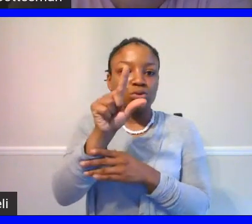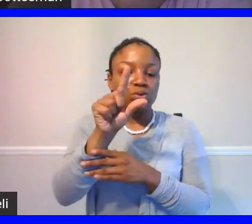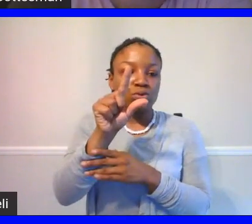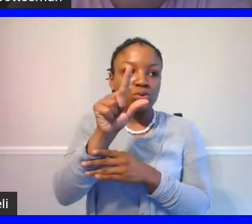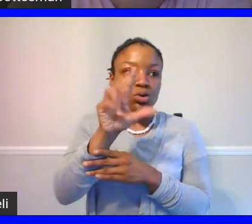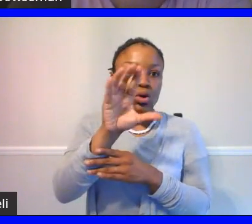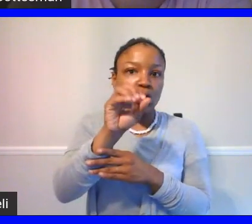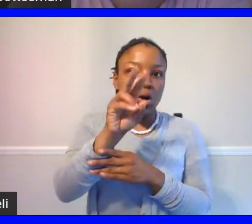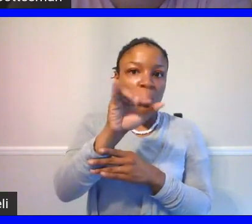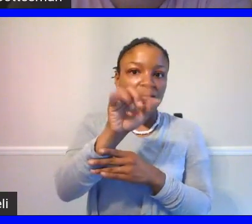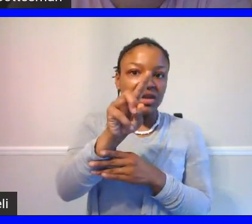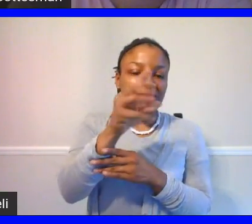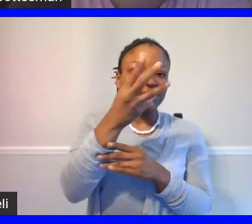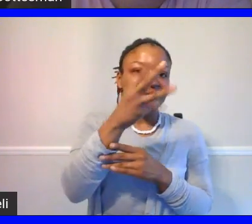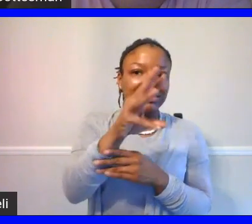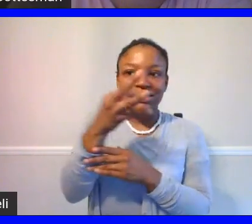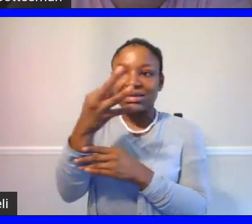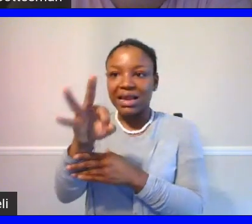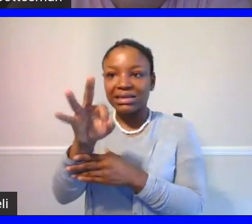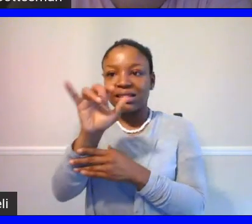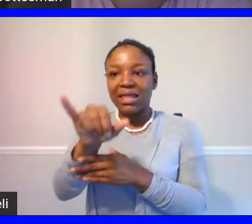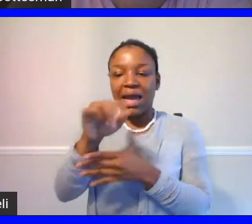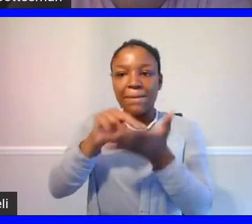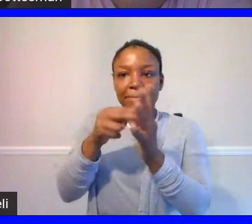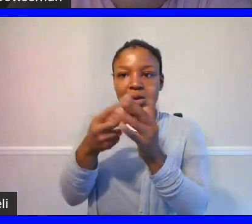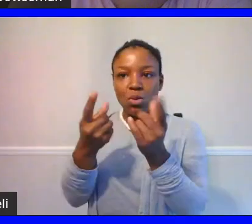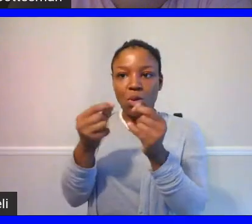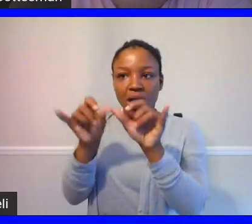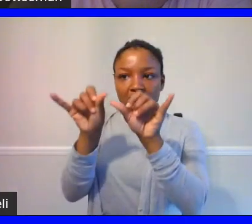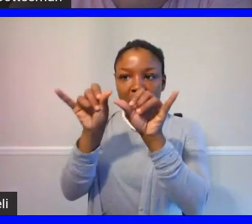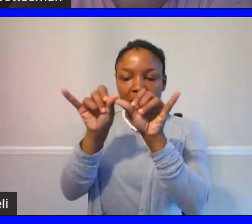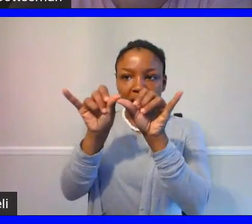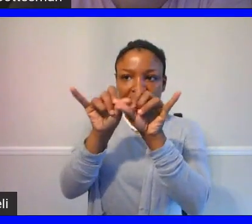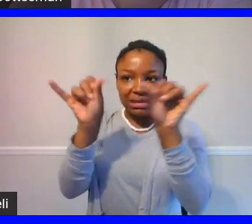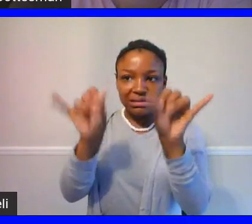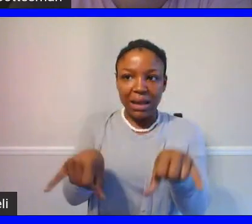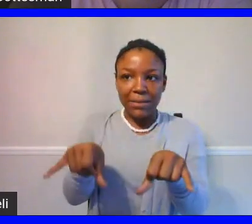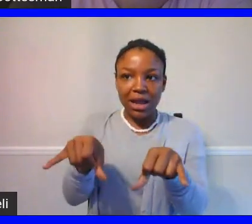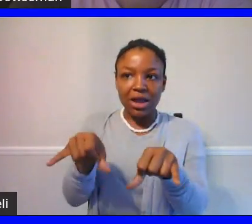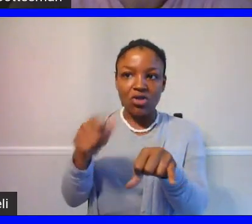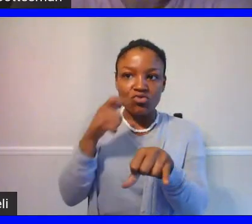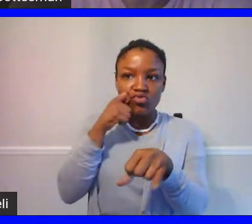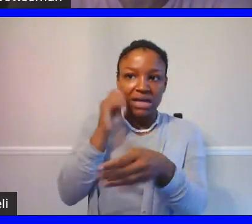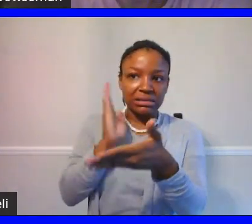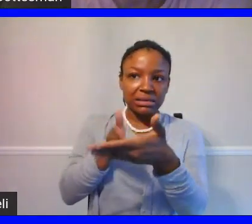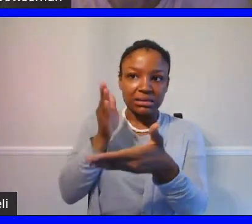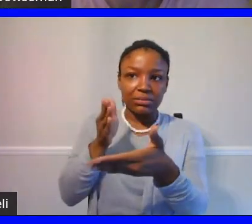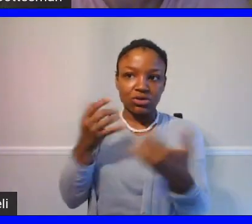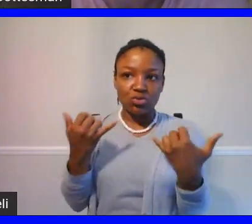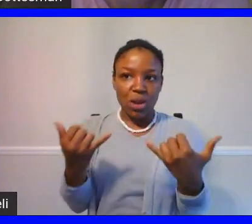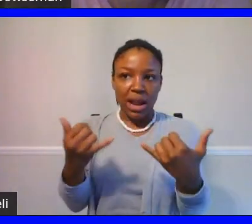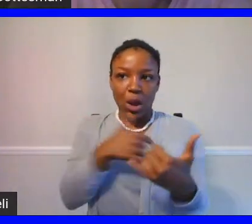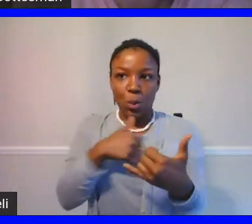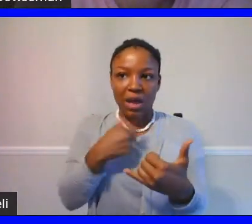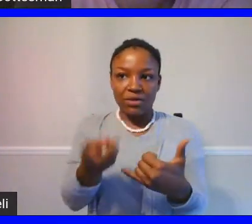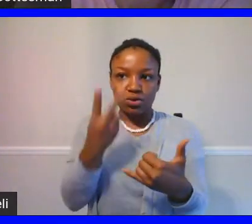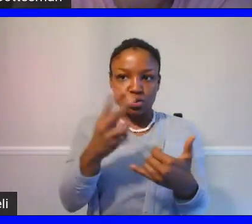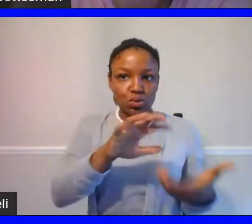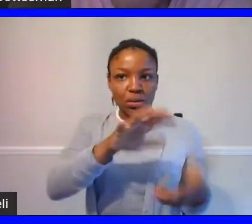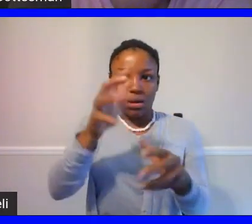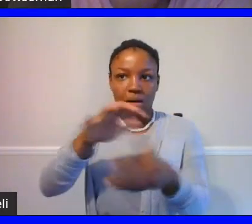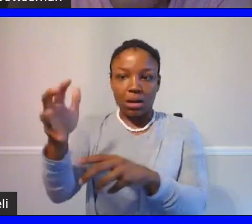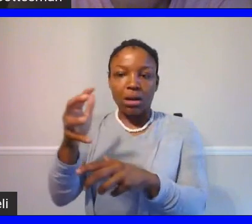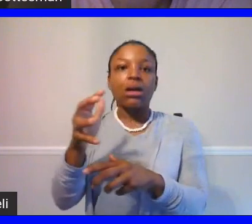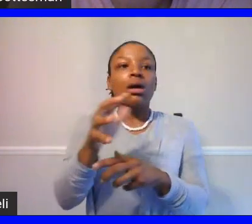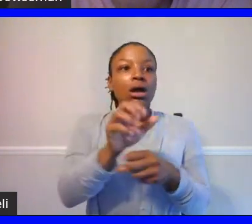systemic racism. And the moment I heard that, I was like, wow. So we are at a moment of dueling pandemics, COVID-19 and the